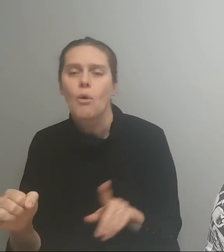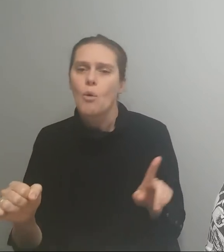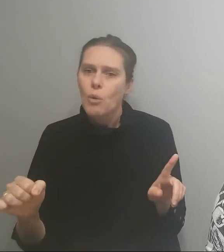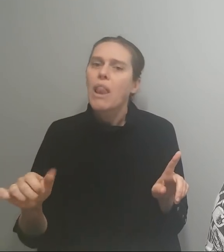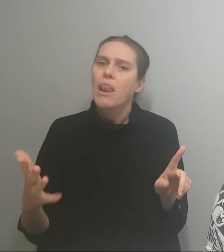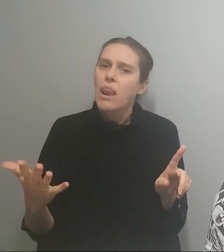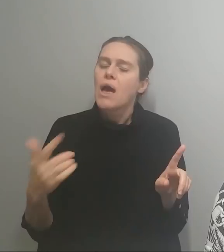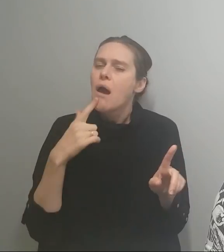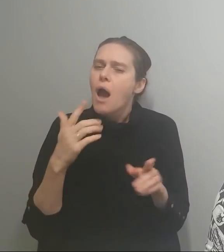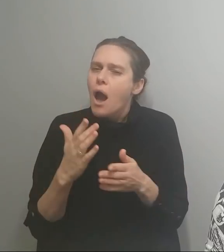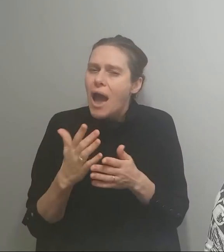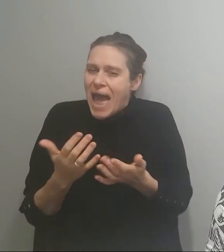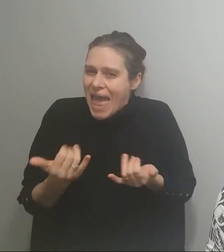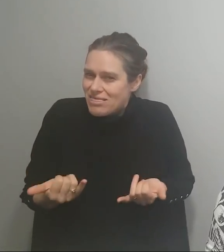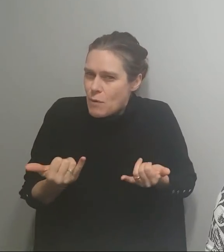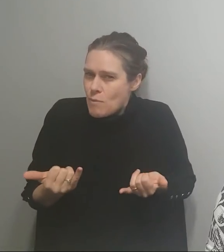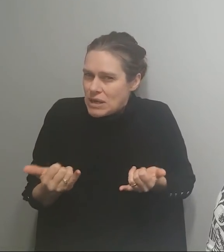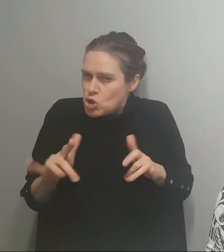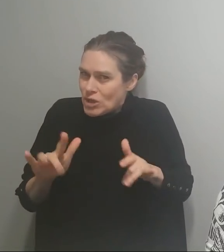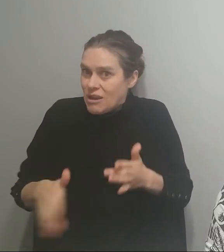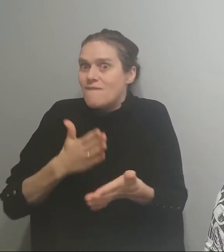Mid-Central region. So what we